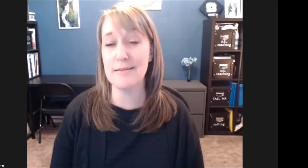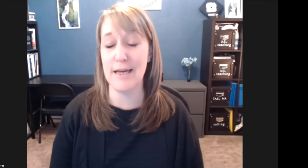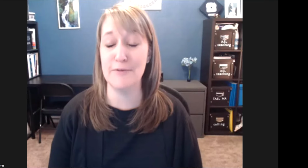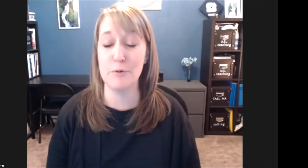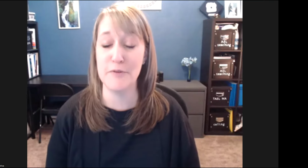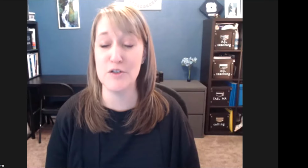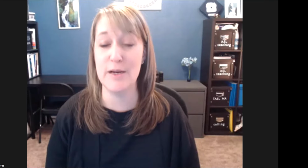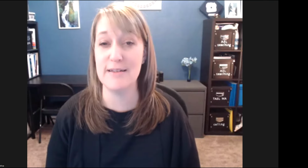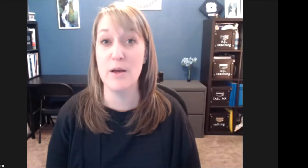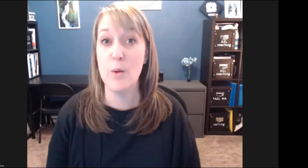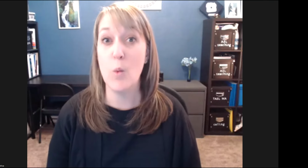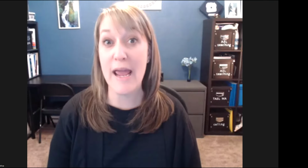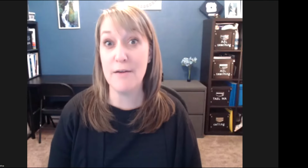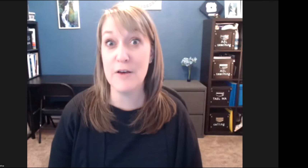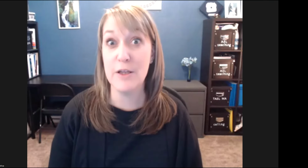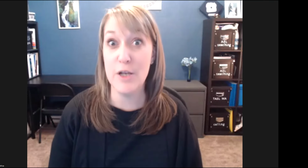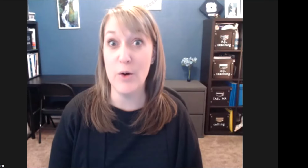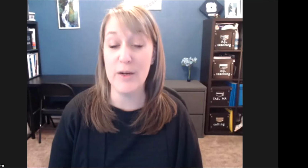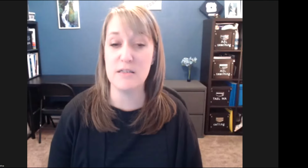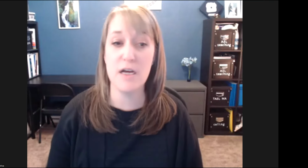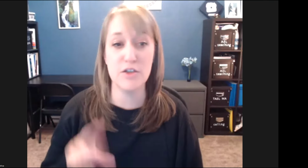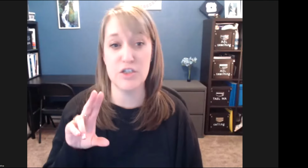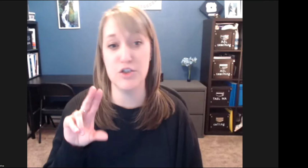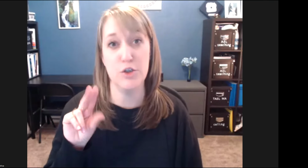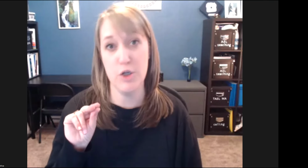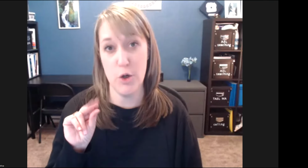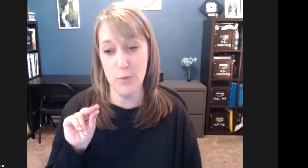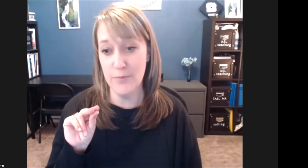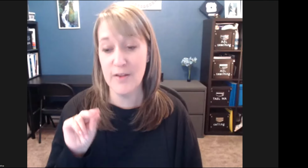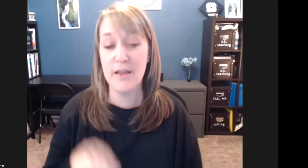kind of referred to as wave no. It's not just no,